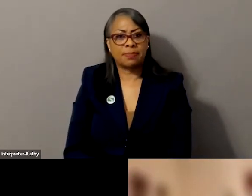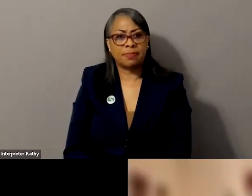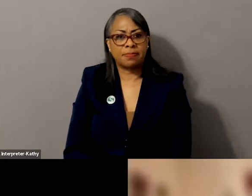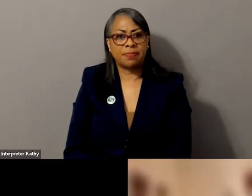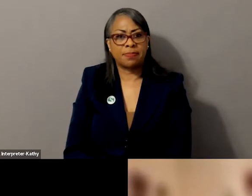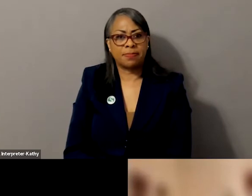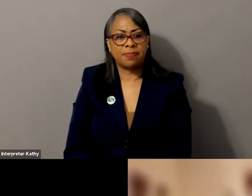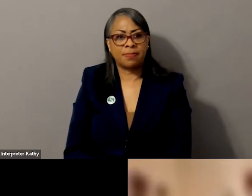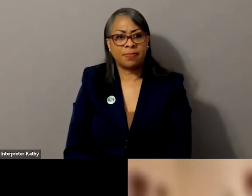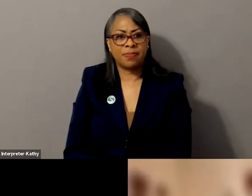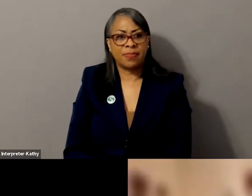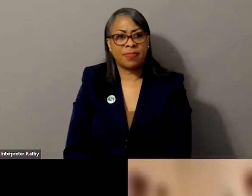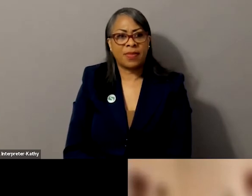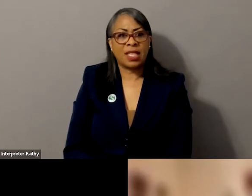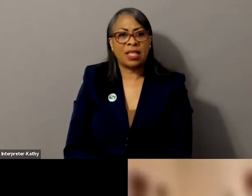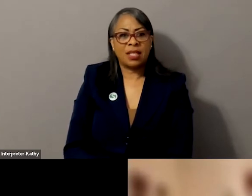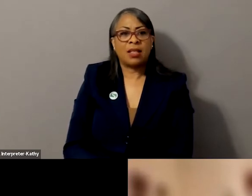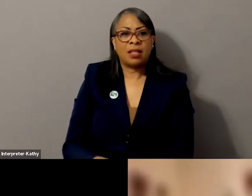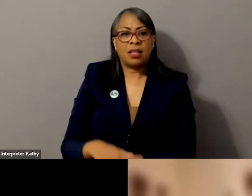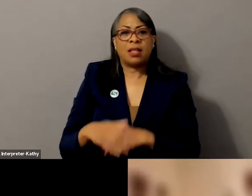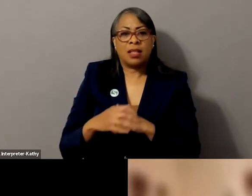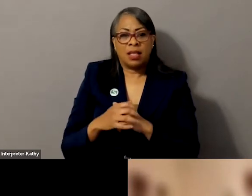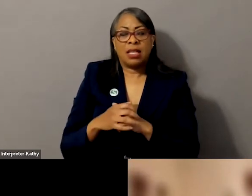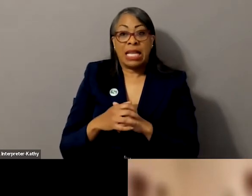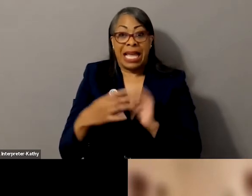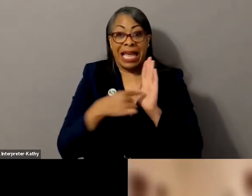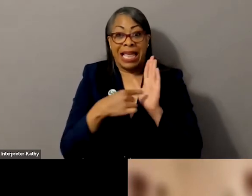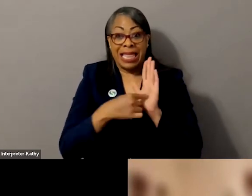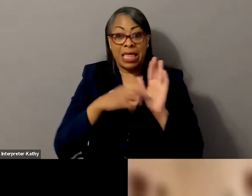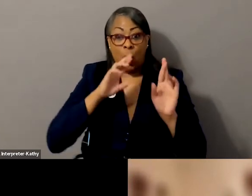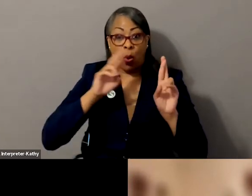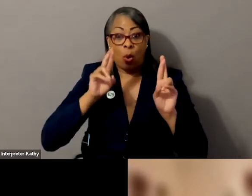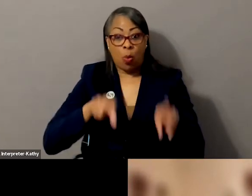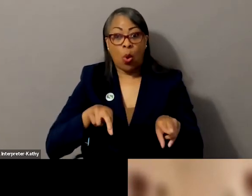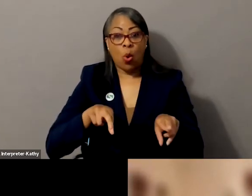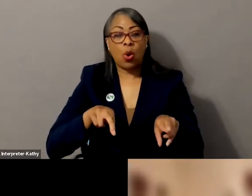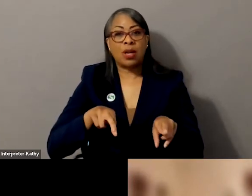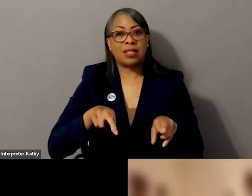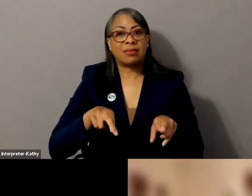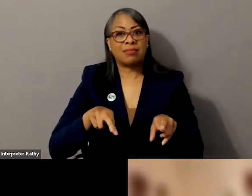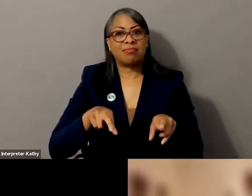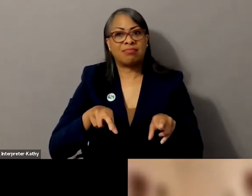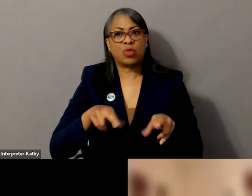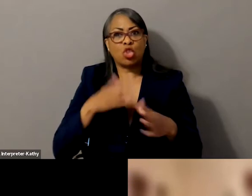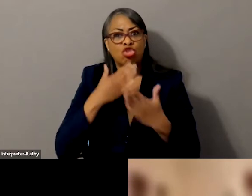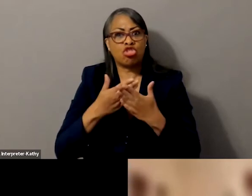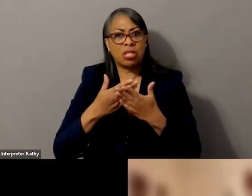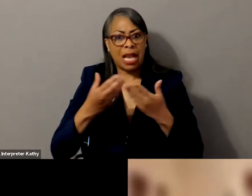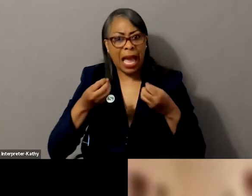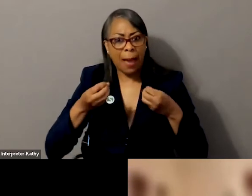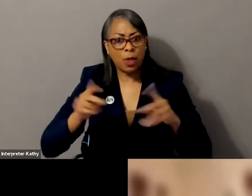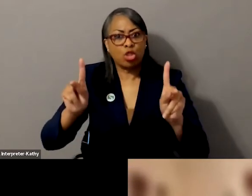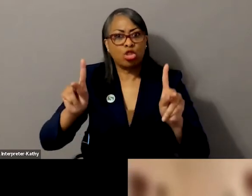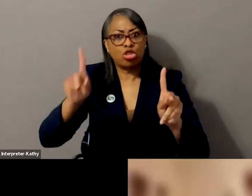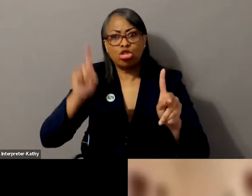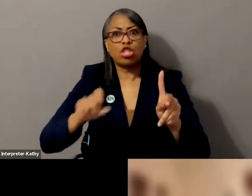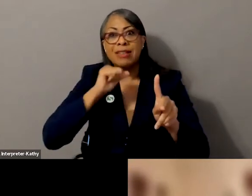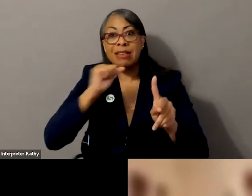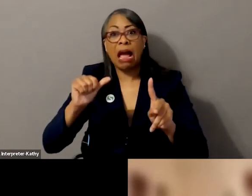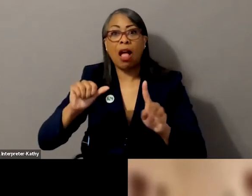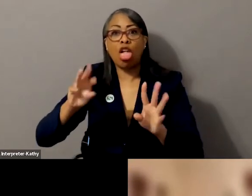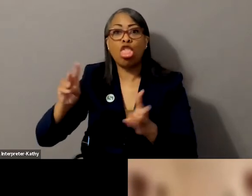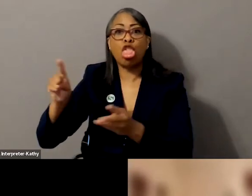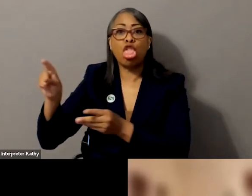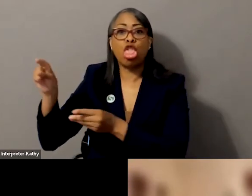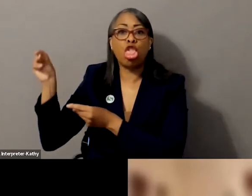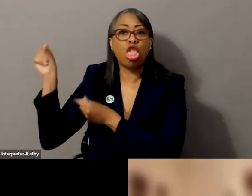As the panel stated in the report, this is an opportunity that should not be lost.